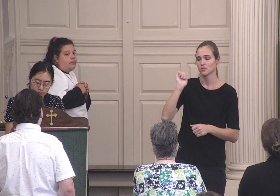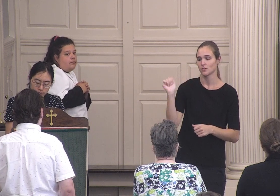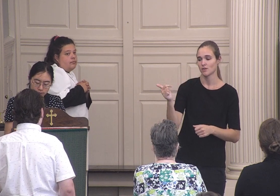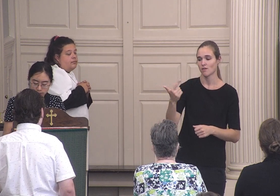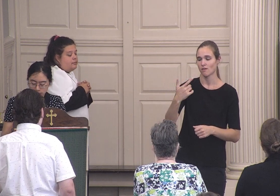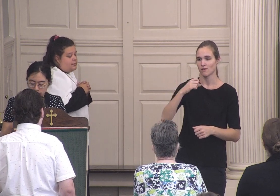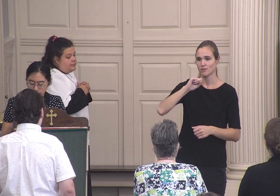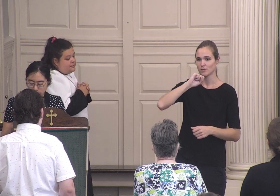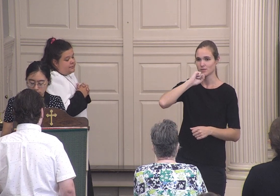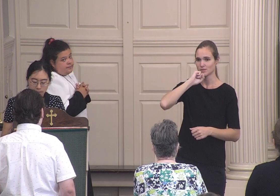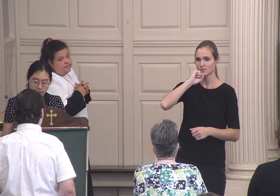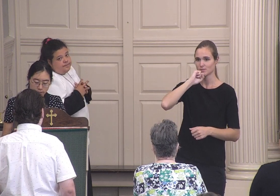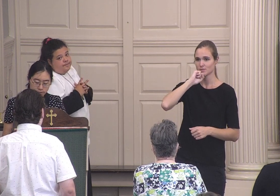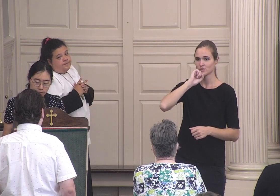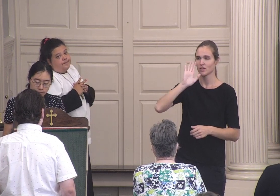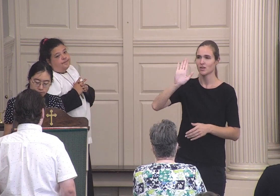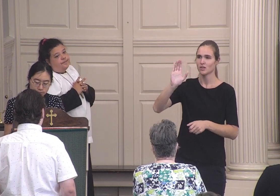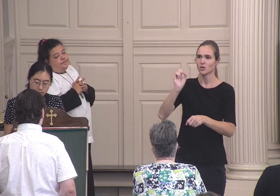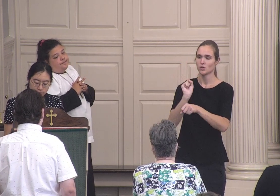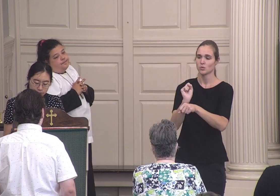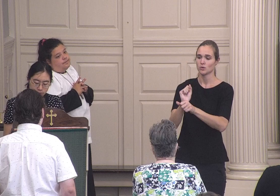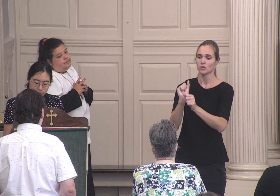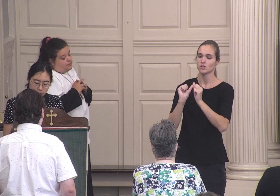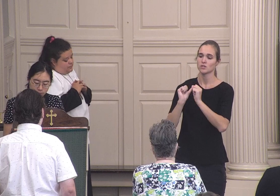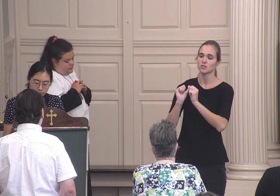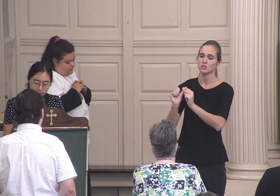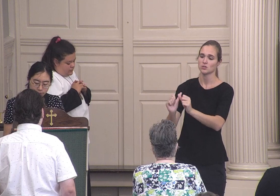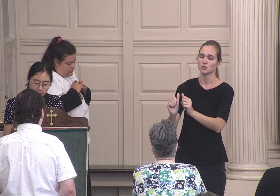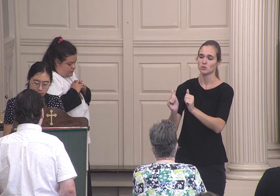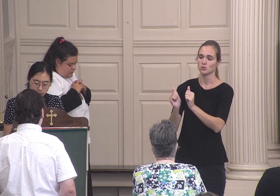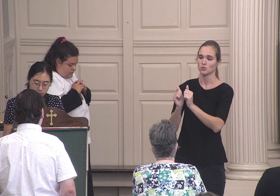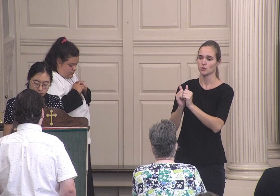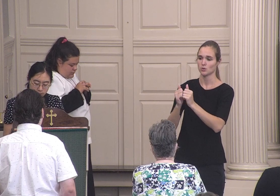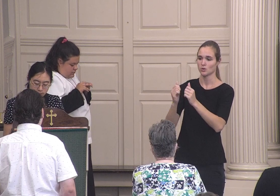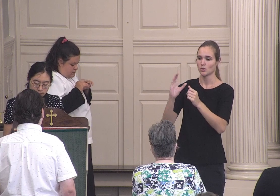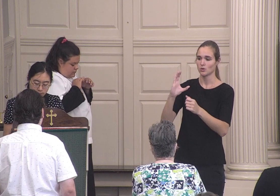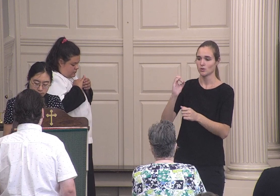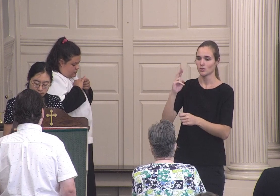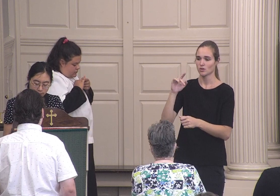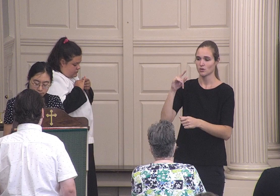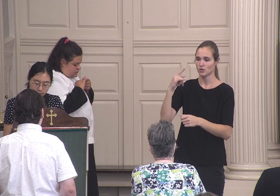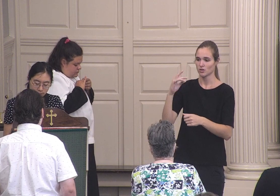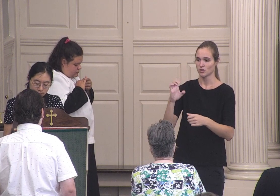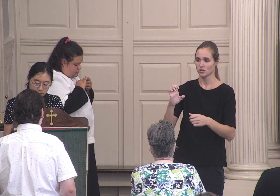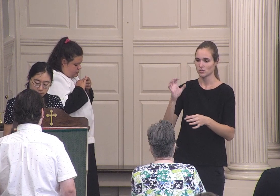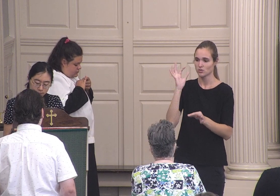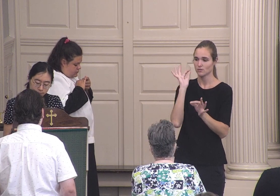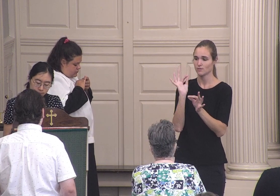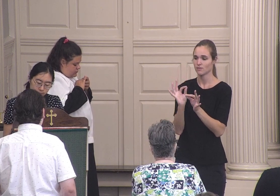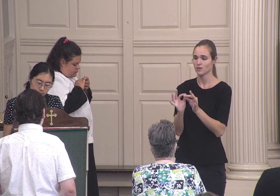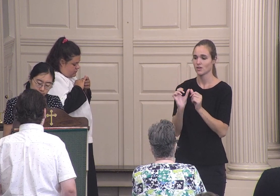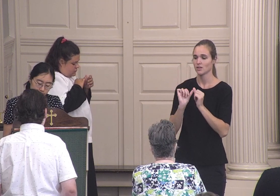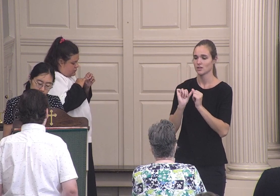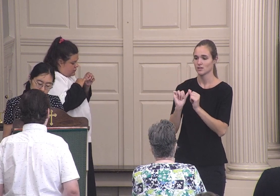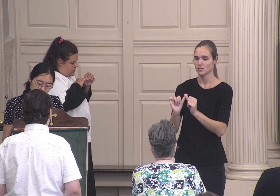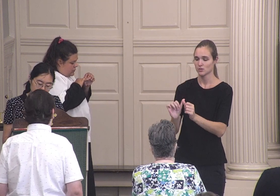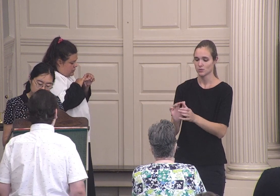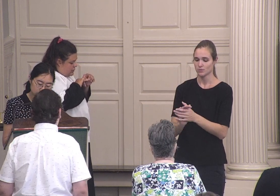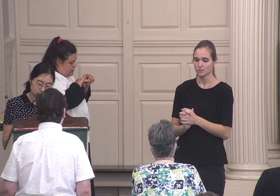bishops, that they may exercise their ministry with supernatural courage and fidelity.